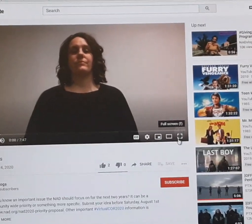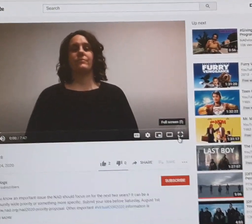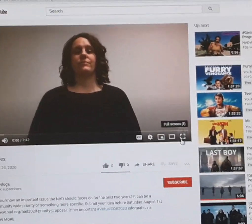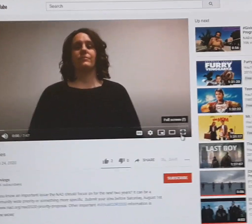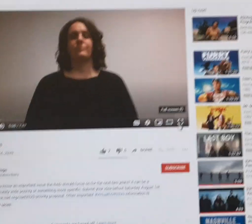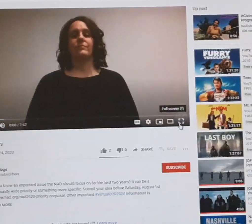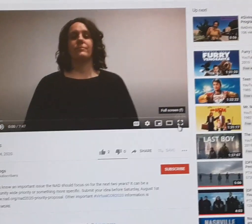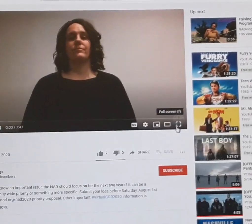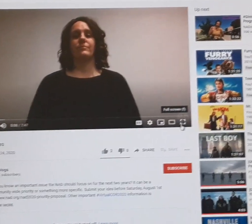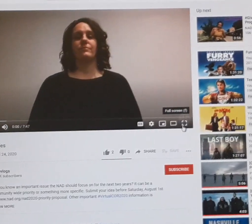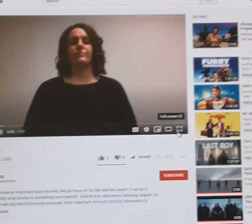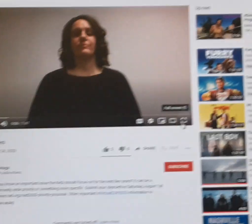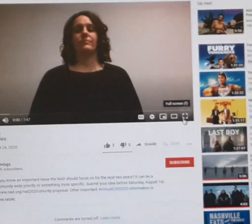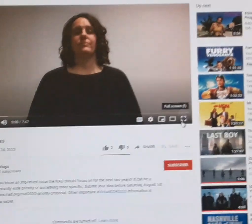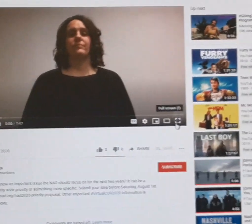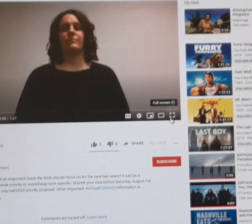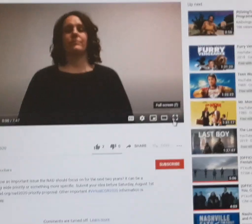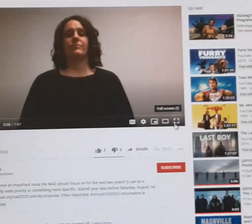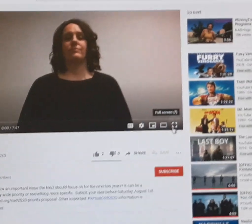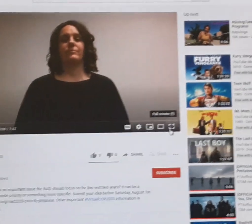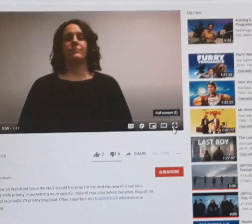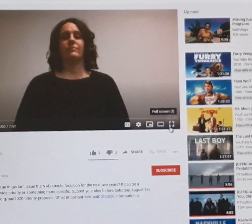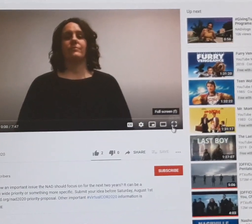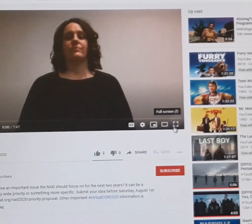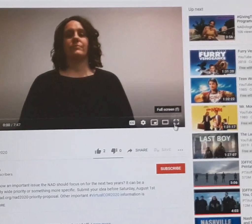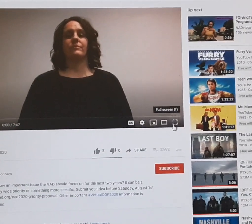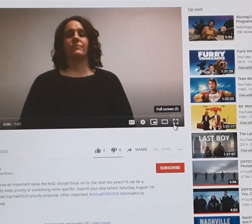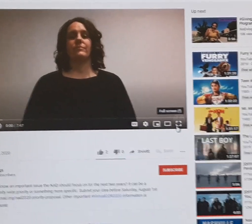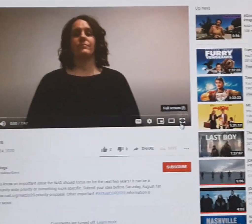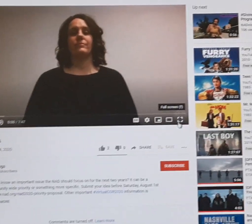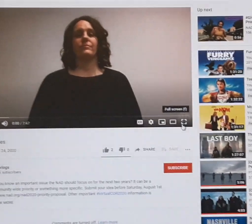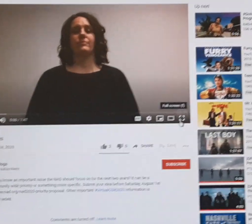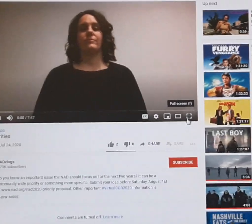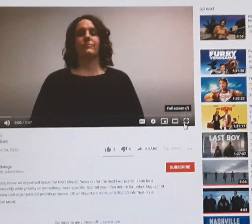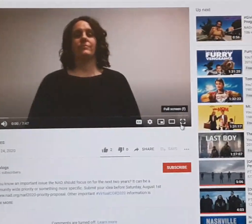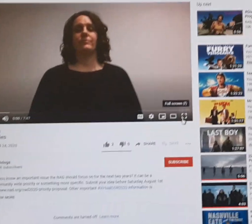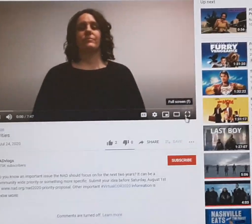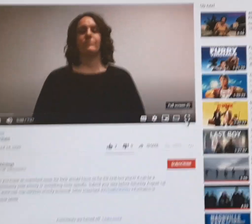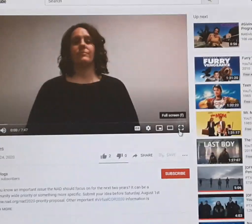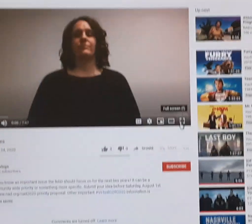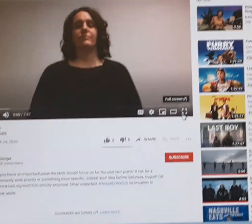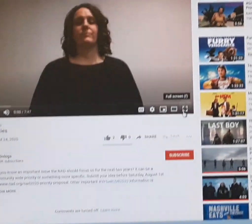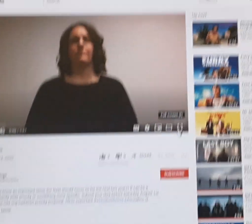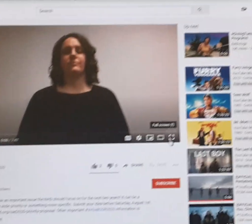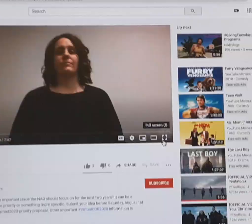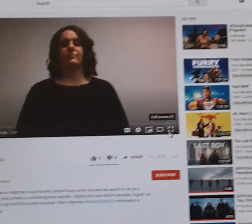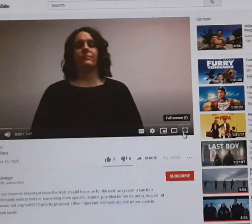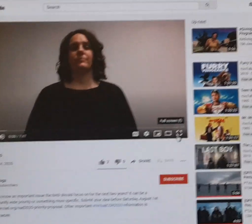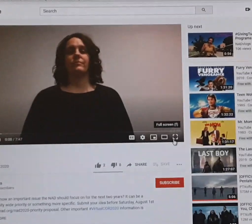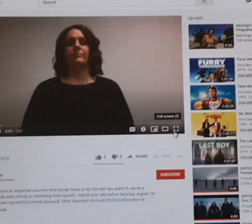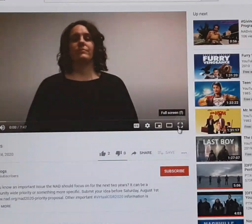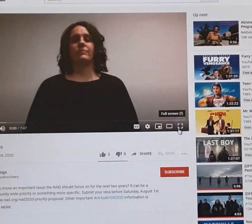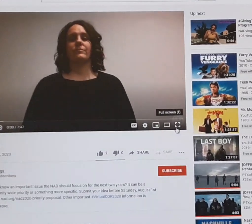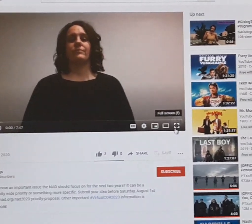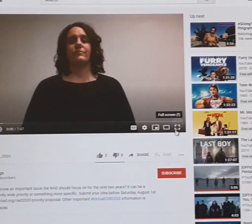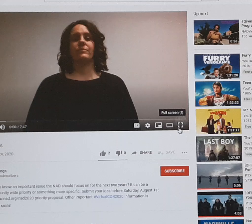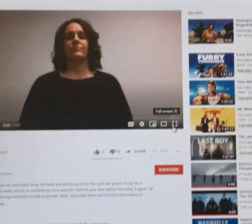priorities from an NAD vlog that was posted on YouTube July